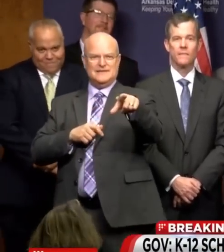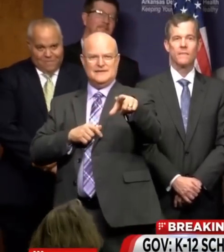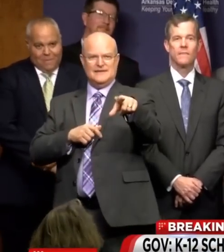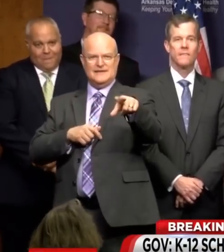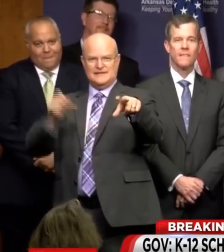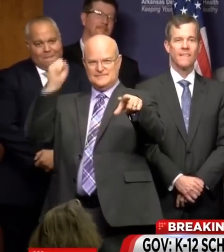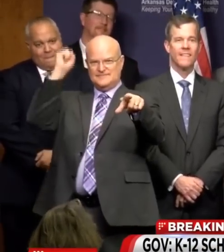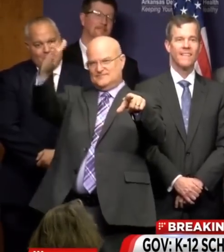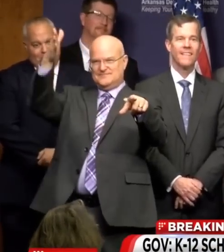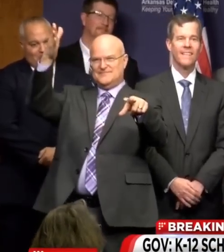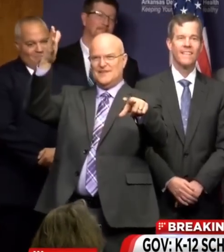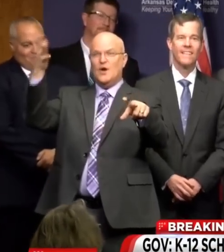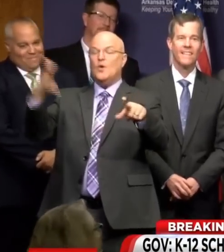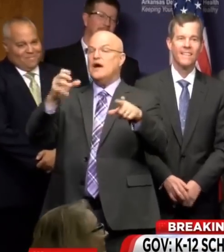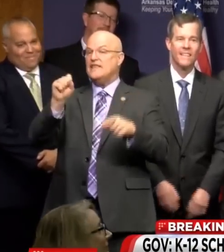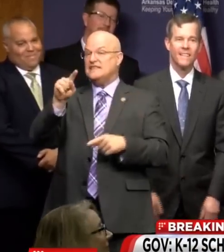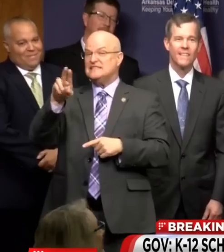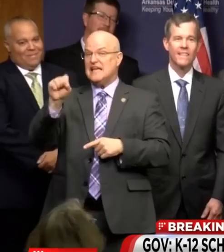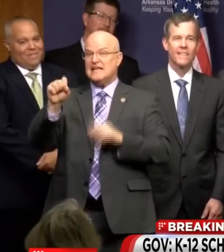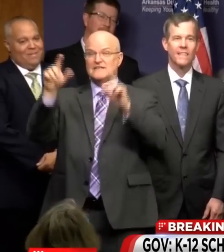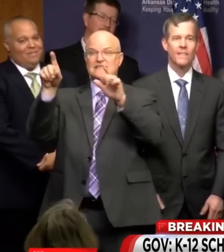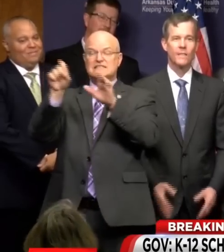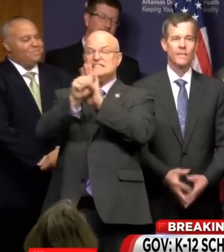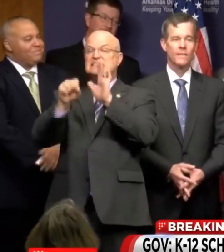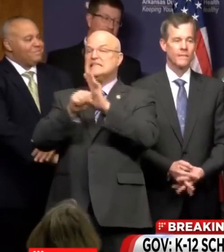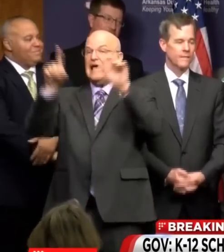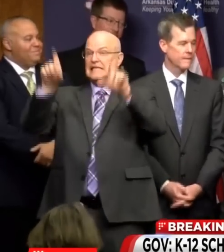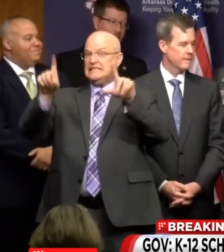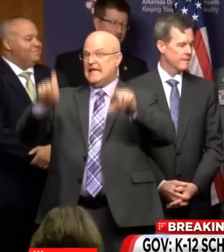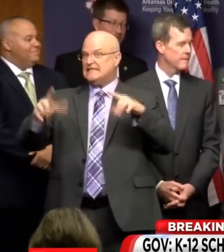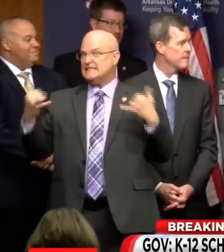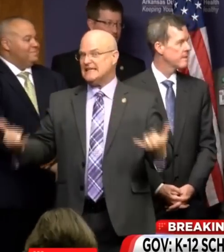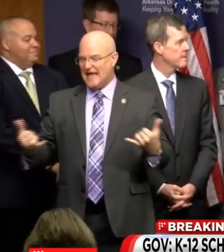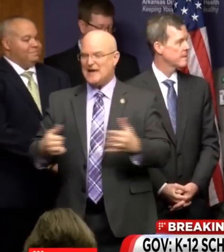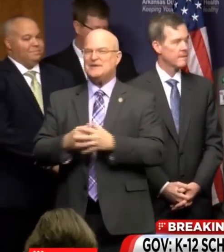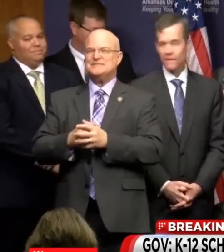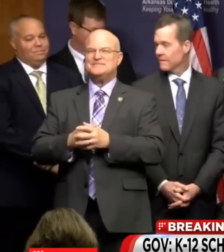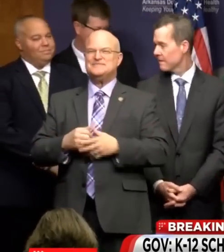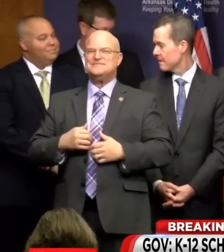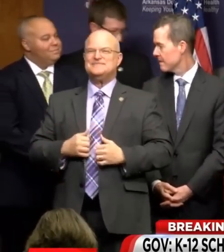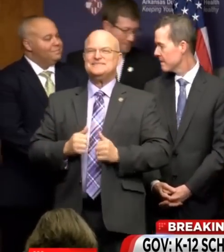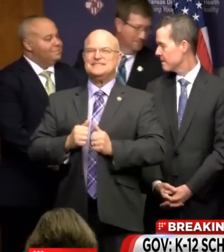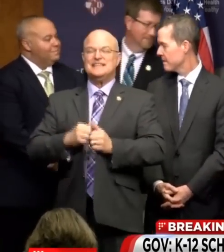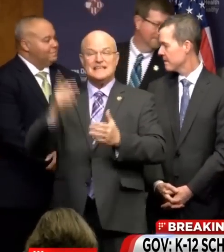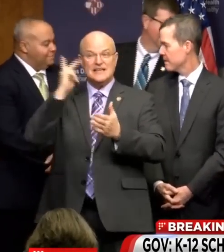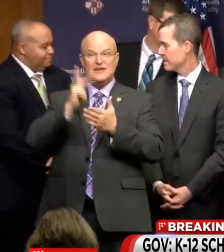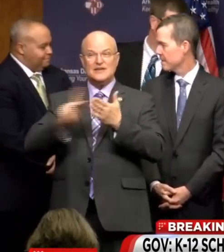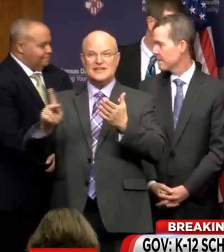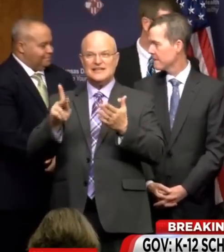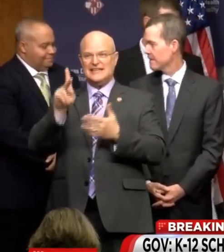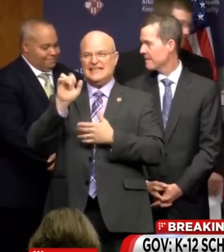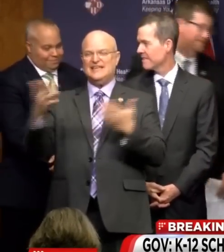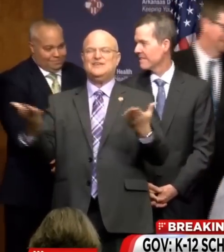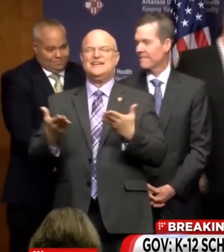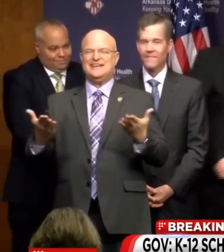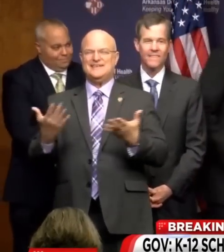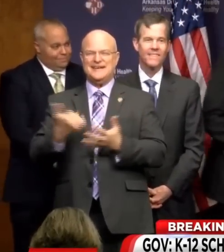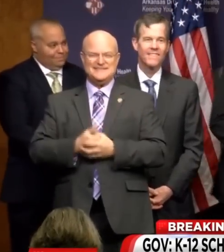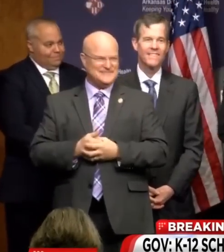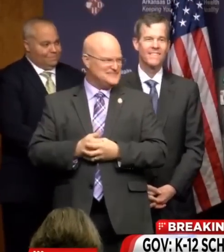throw it right out there then. What's the status of state testing right now? All right. Secretary Key, there was a reason you're here. Yes,